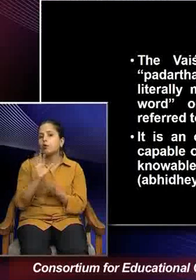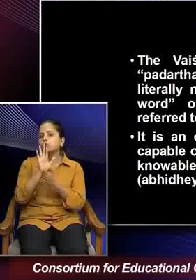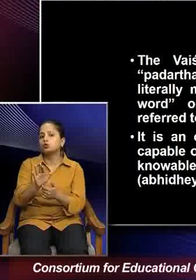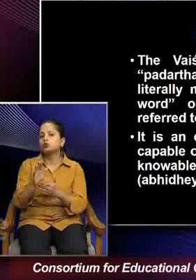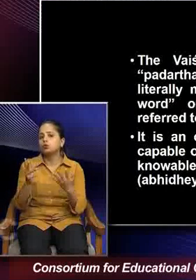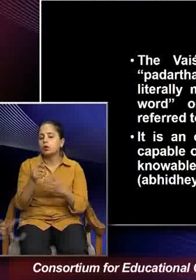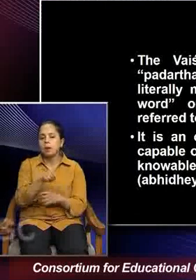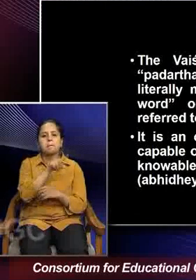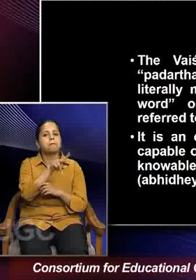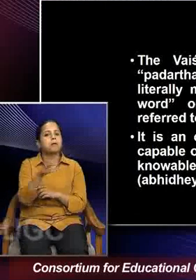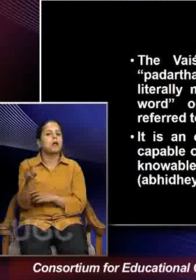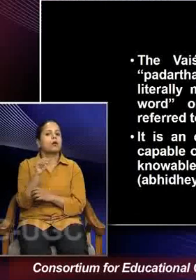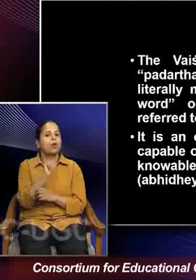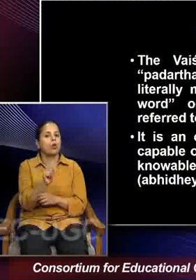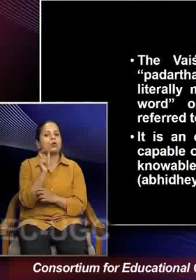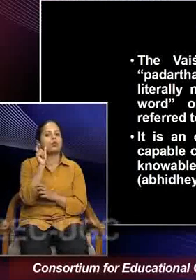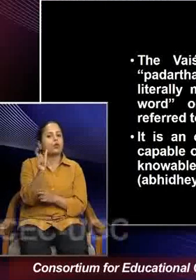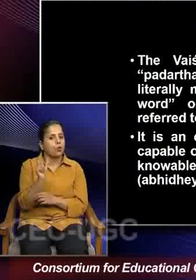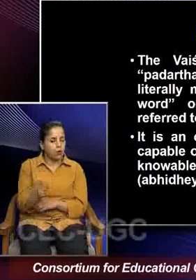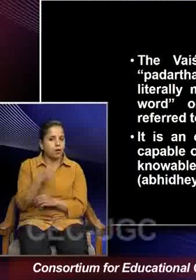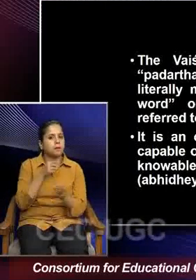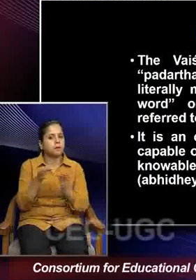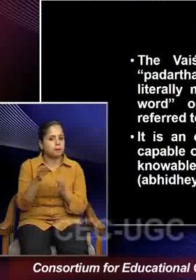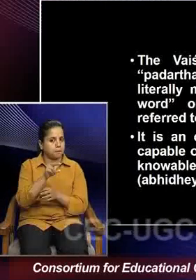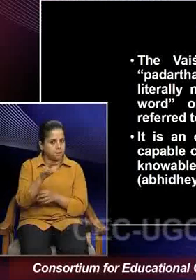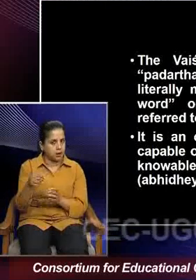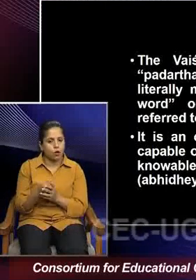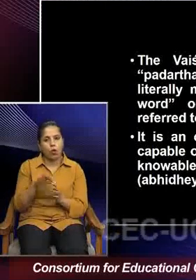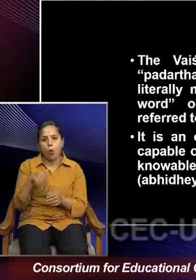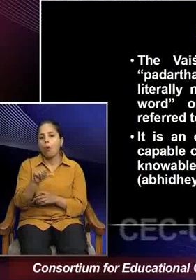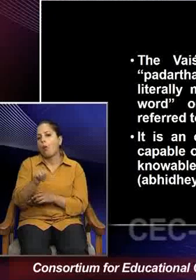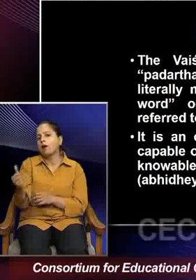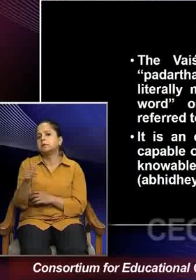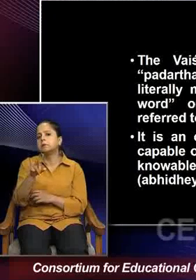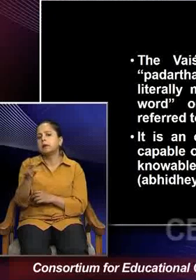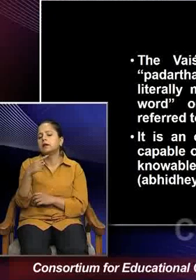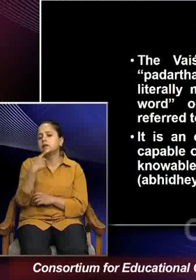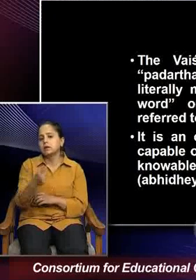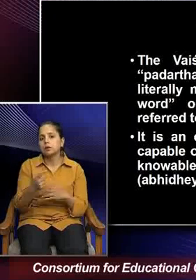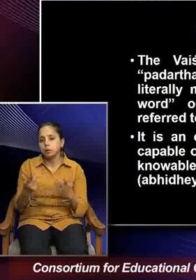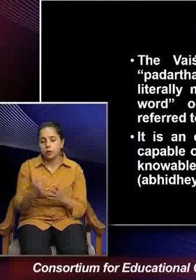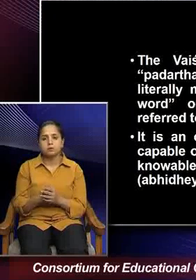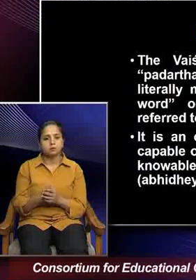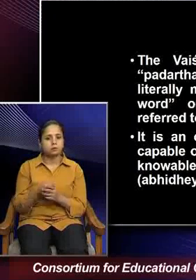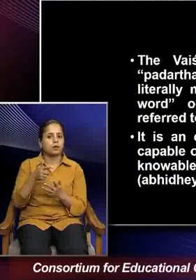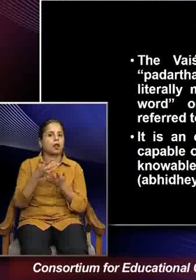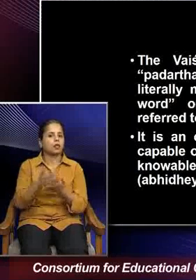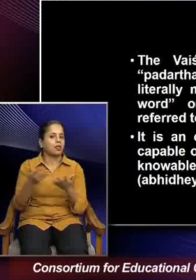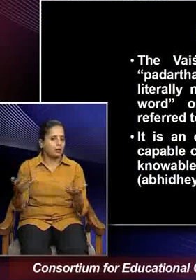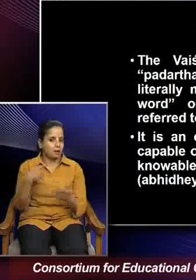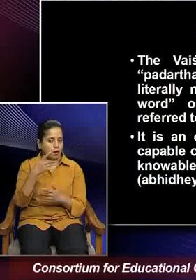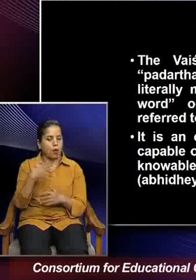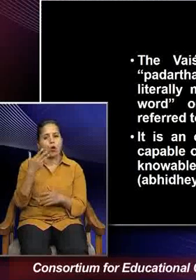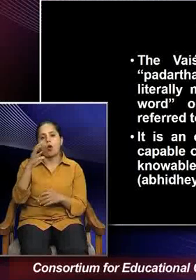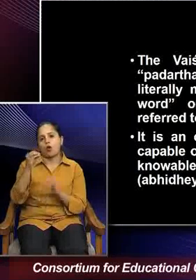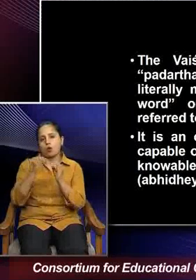the meaning of the word, or the other meaning is the thing or